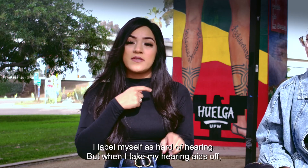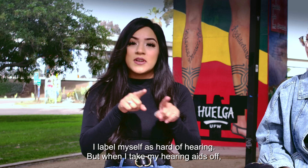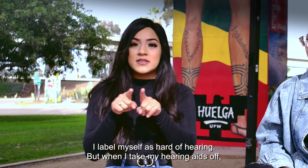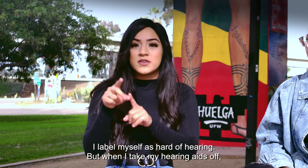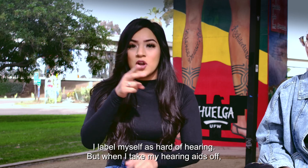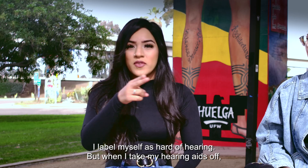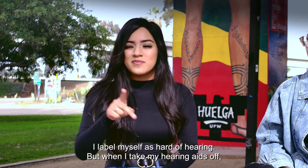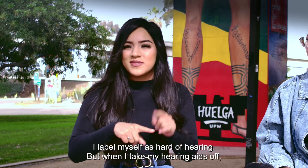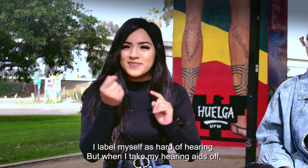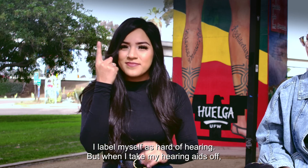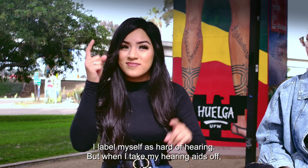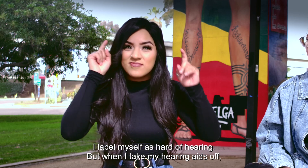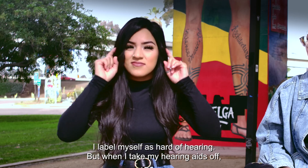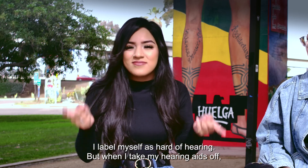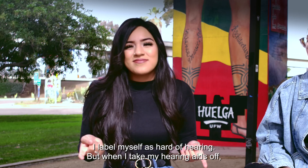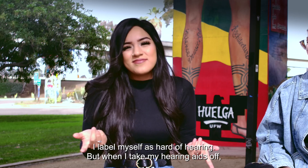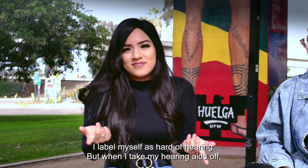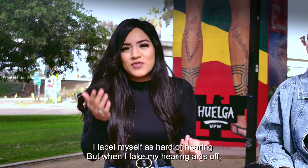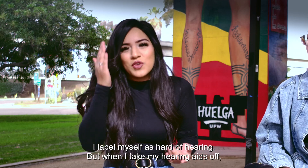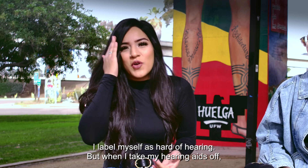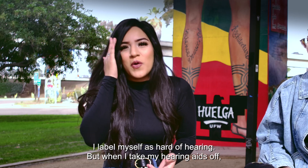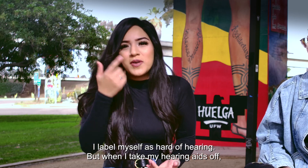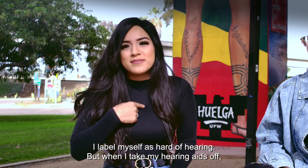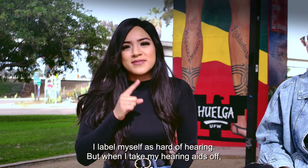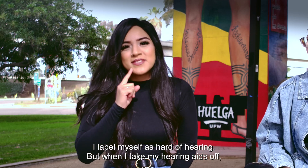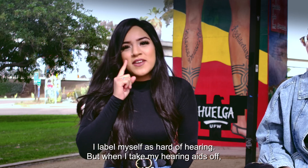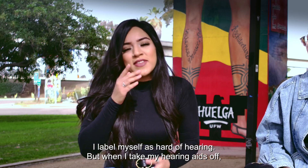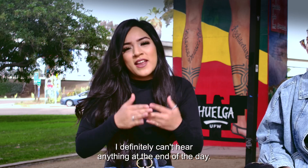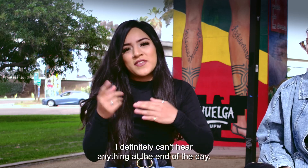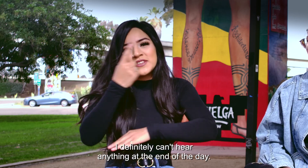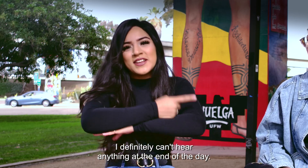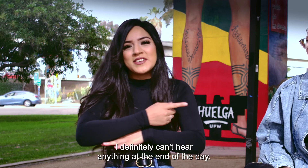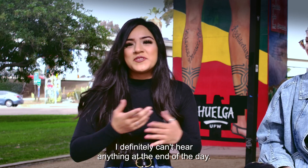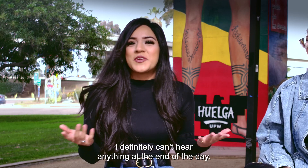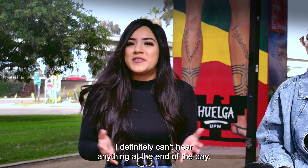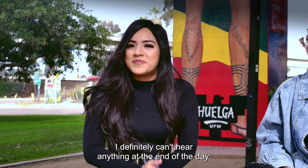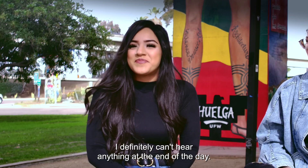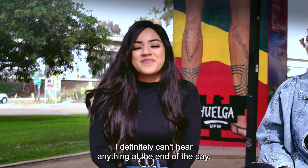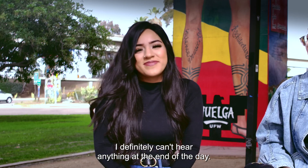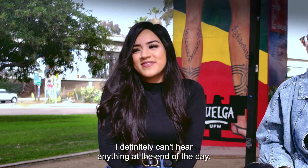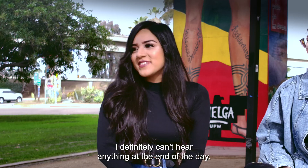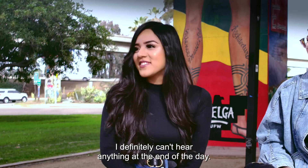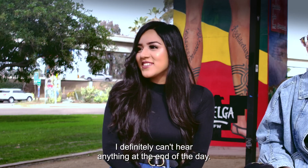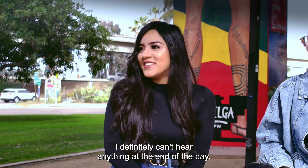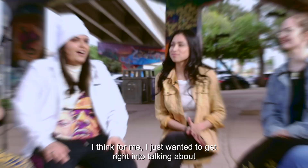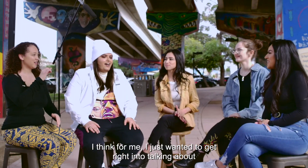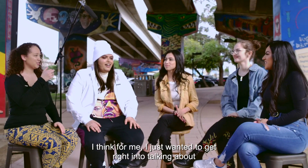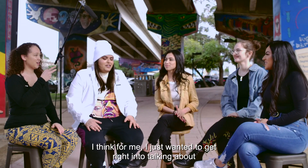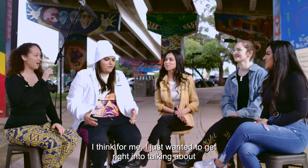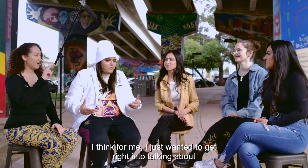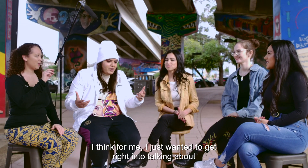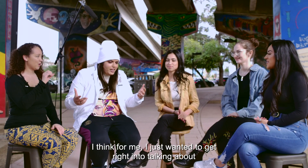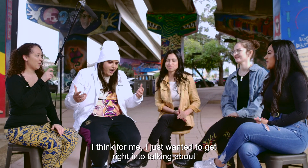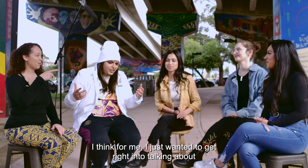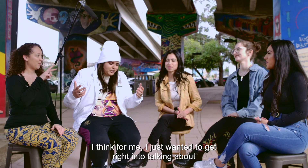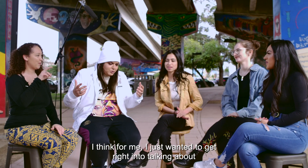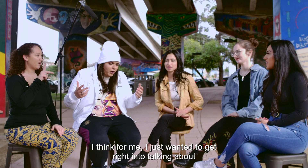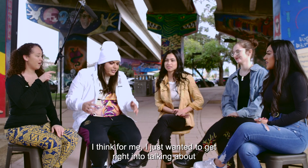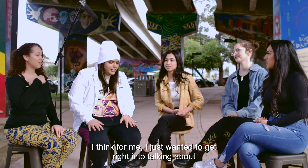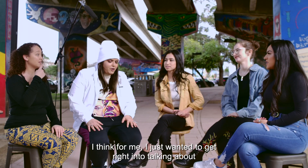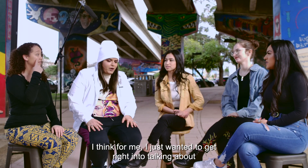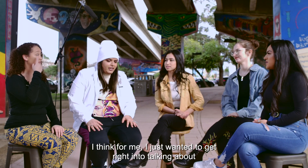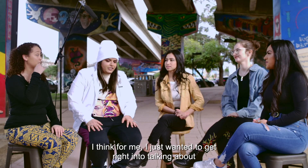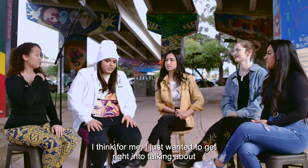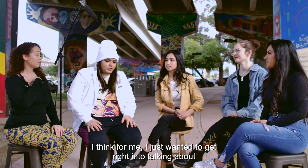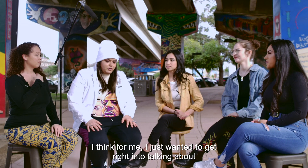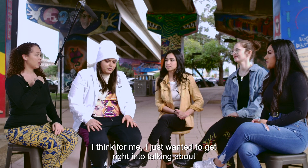I label myself as hard of hearing, but when I take my hearing aids off, I'm deaf and I can't hear anything at the end of the day. I think for me, I just wanted